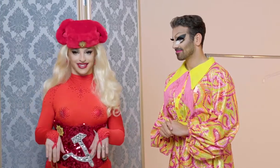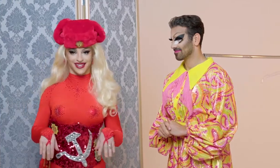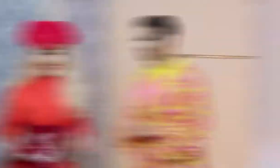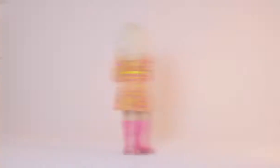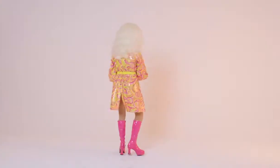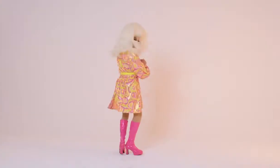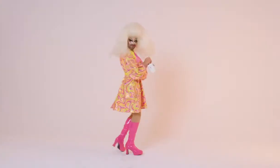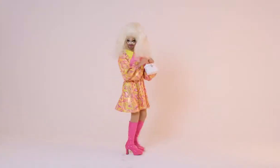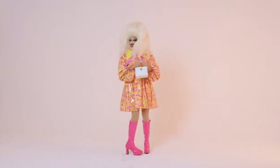sense.